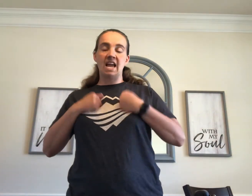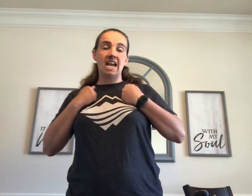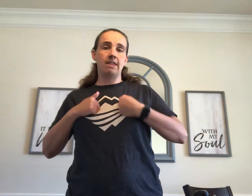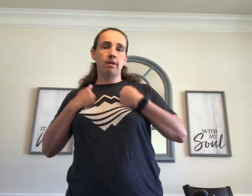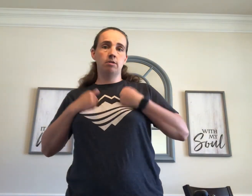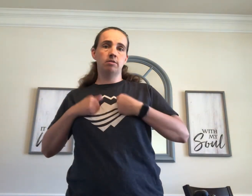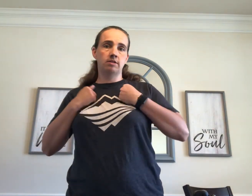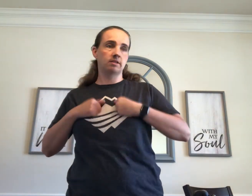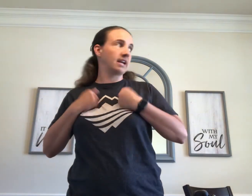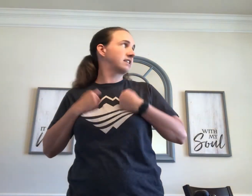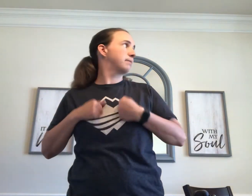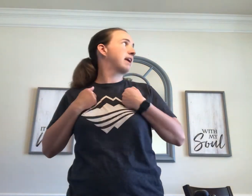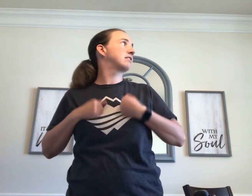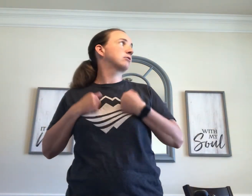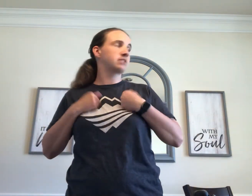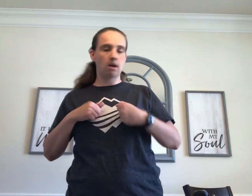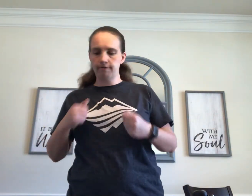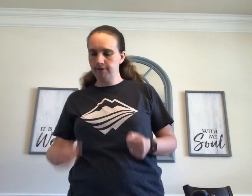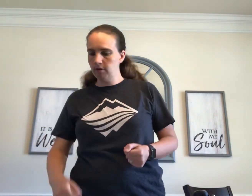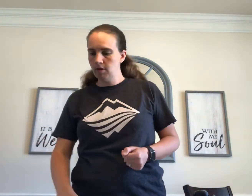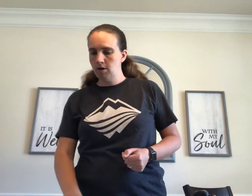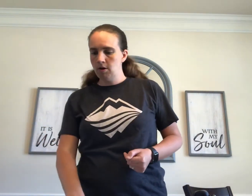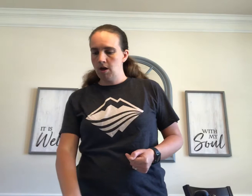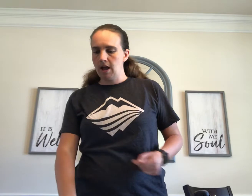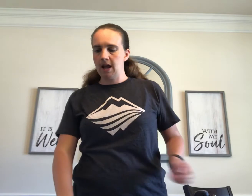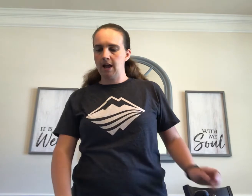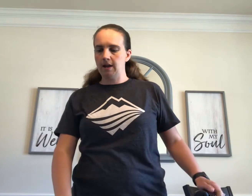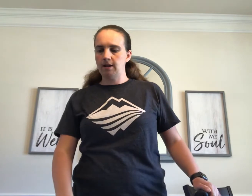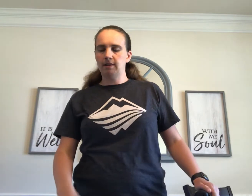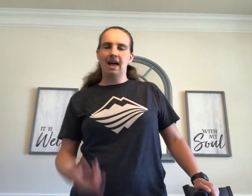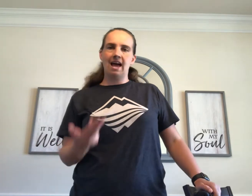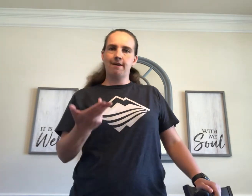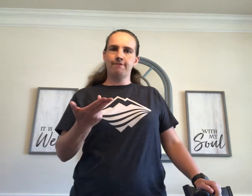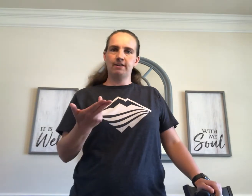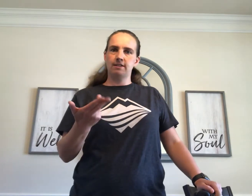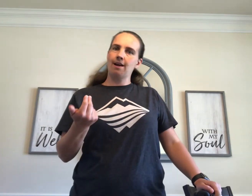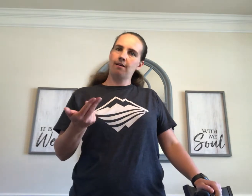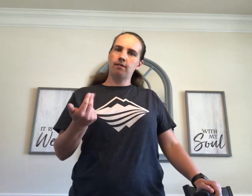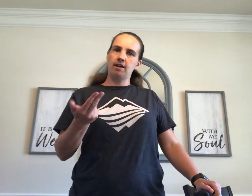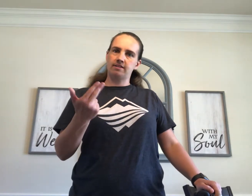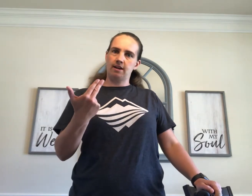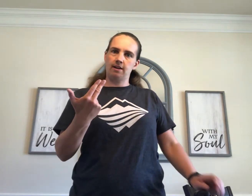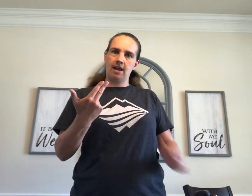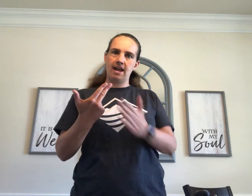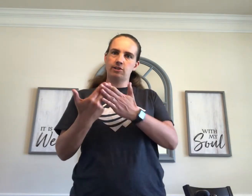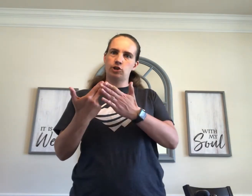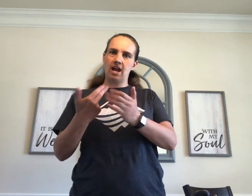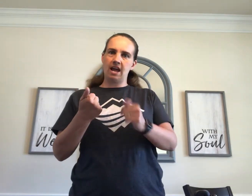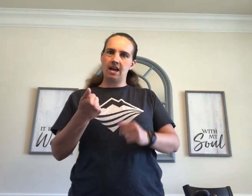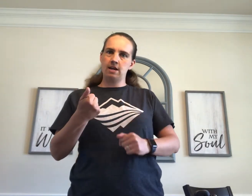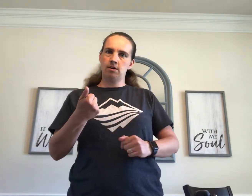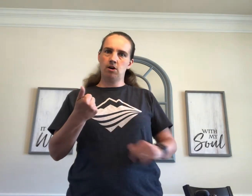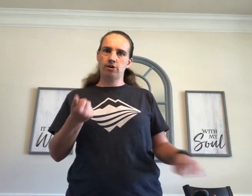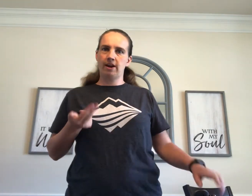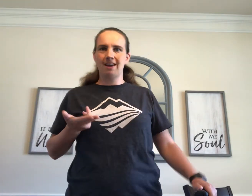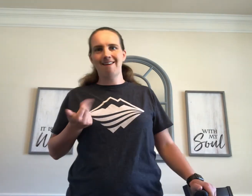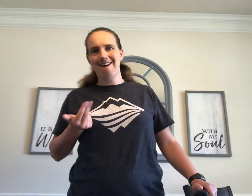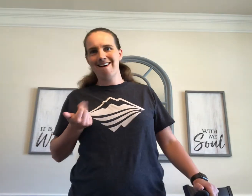bathe. This is like to bathe yourself. And laugh is like, it's a H-A on your hand, ha, ha,